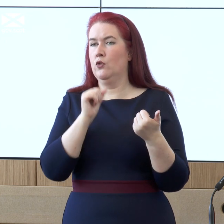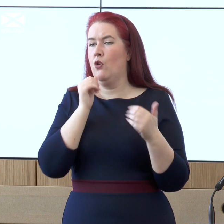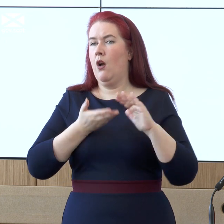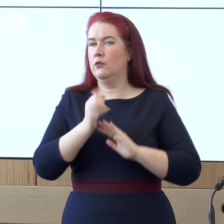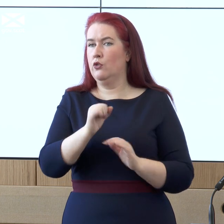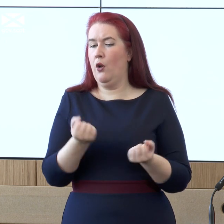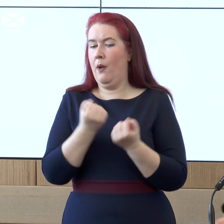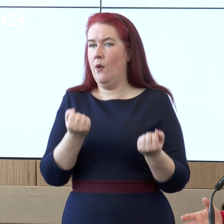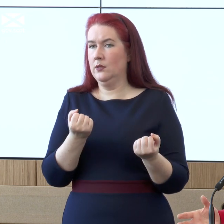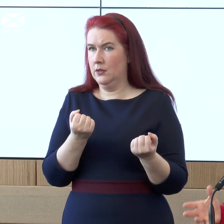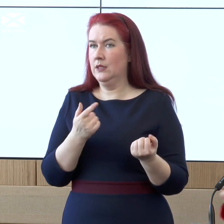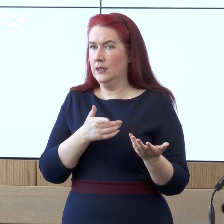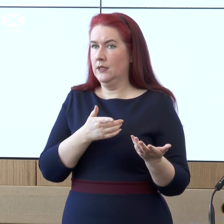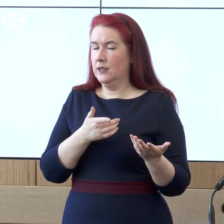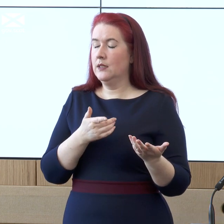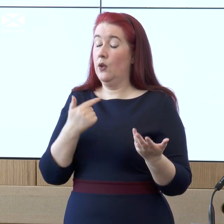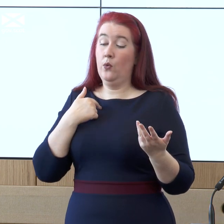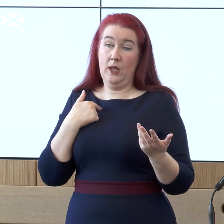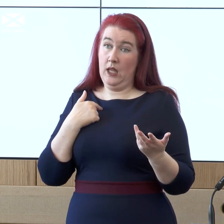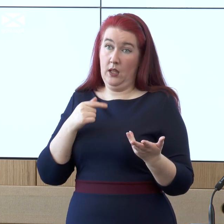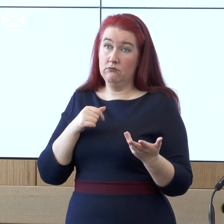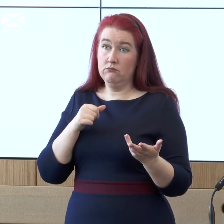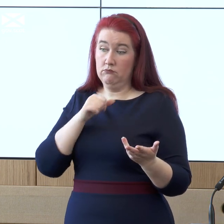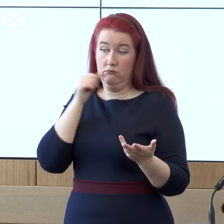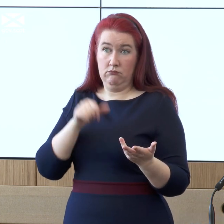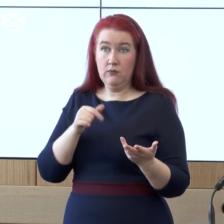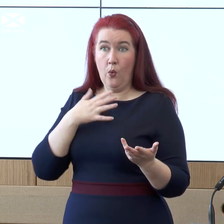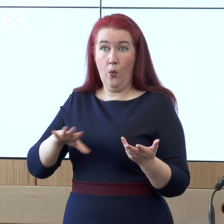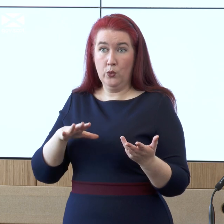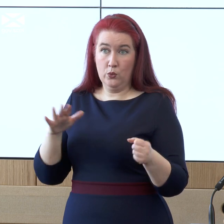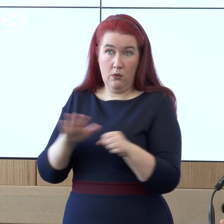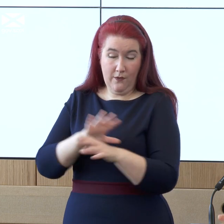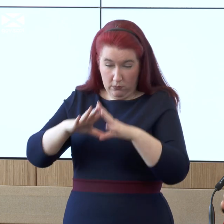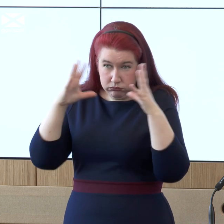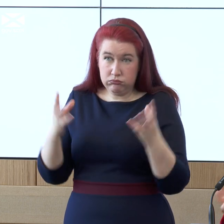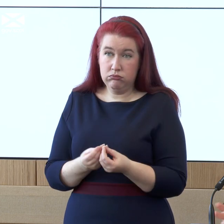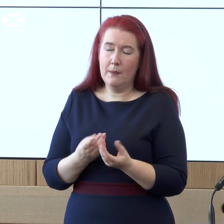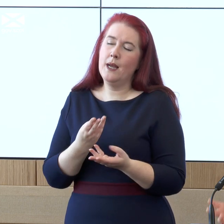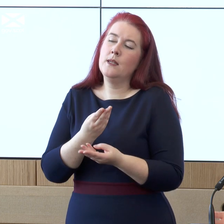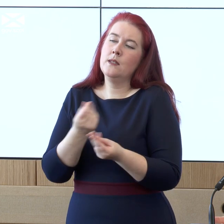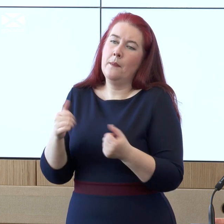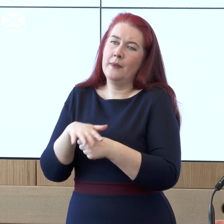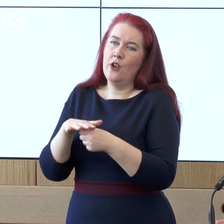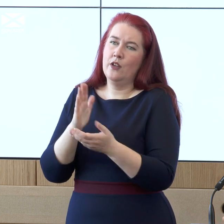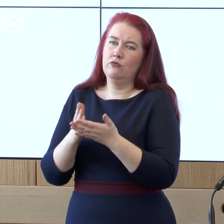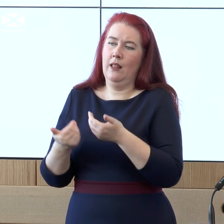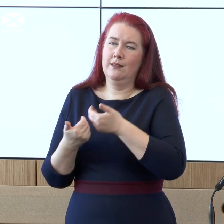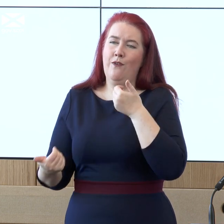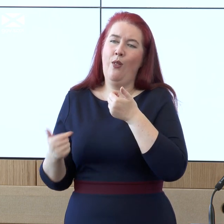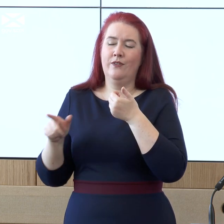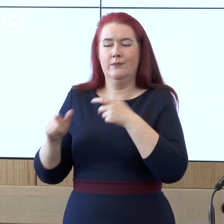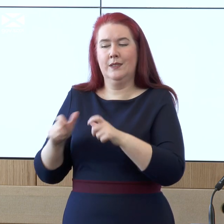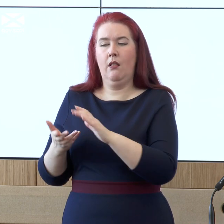We deliberately took a maximalist view and effectively some devolved responsibilities